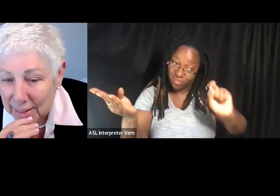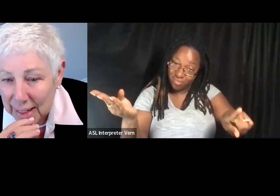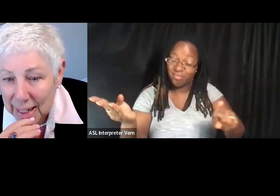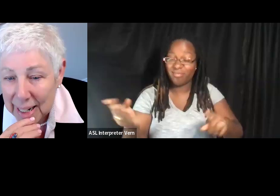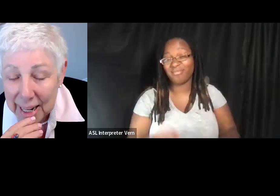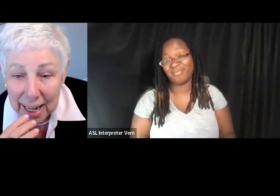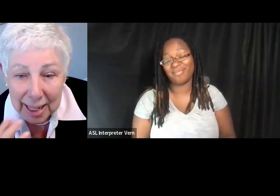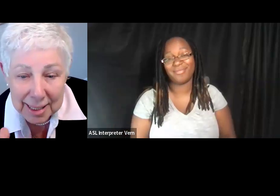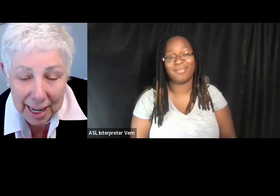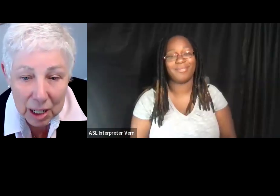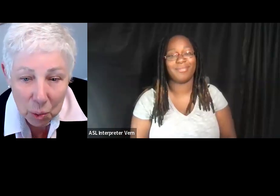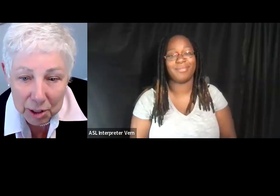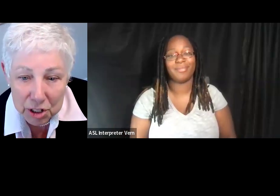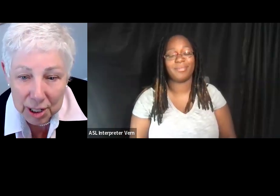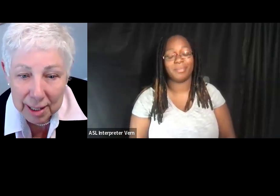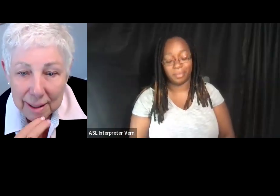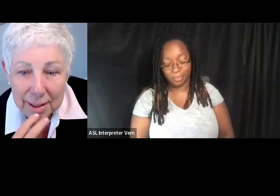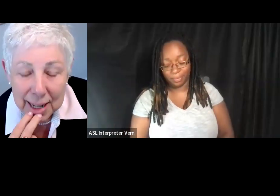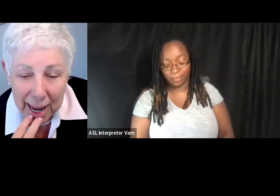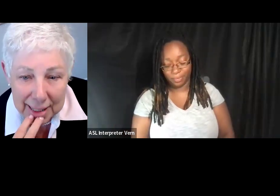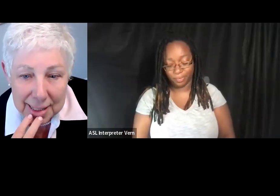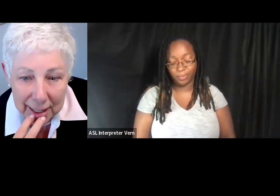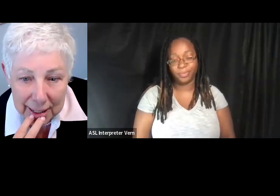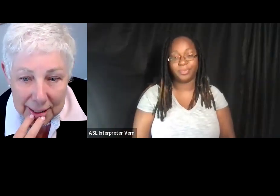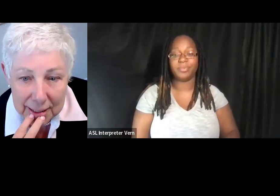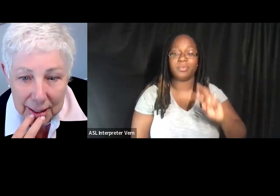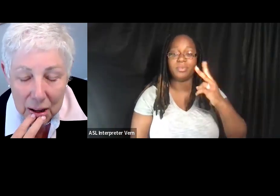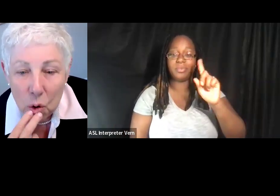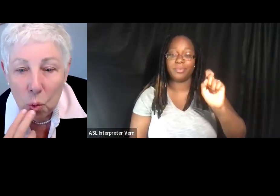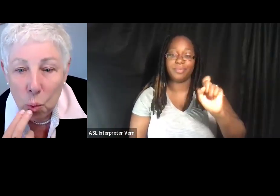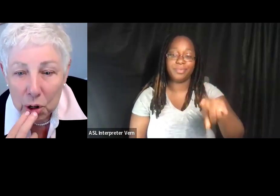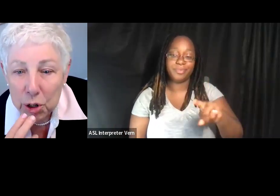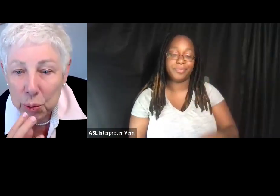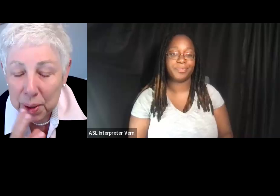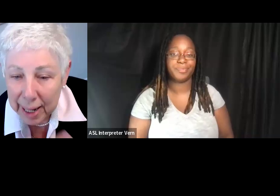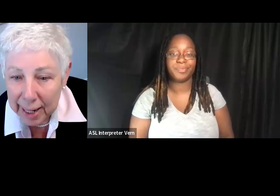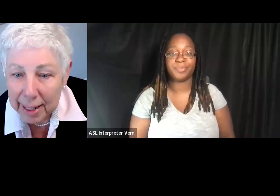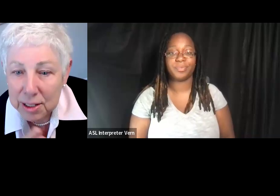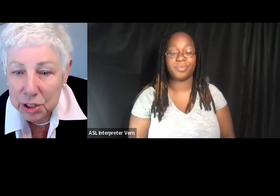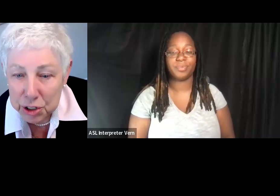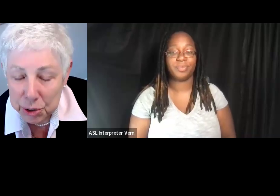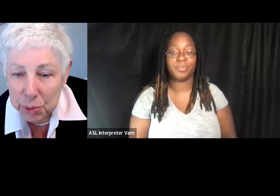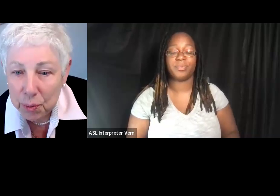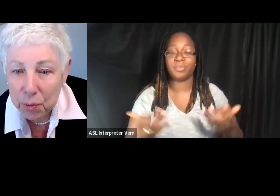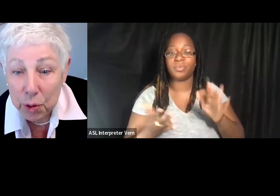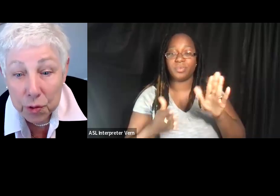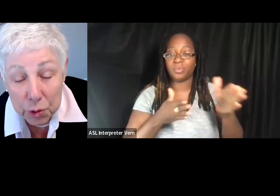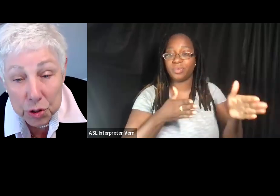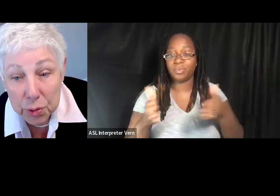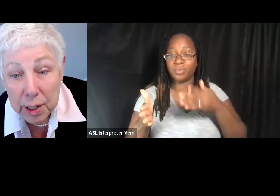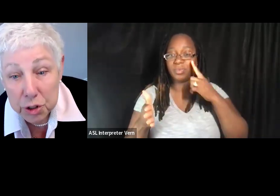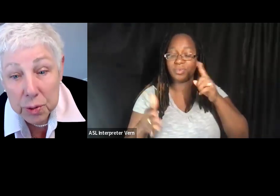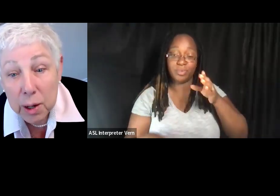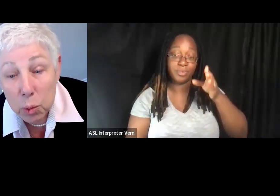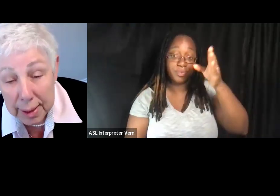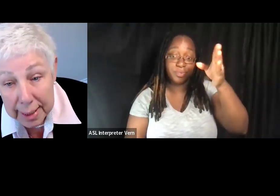evaluation. A second question to ask is, what are you planning to do for the